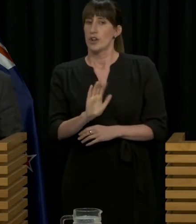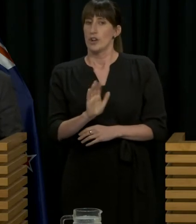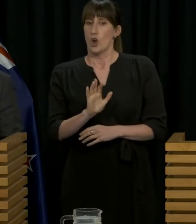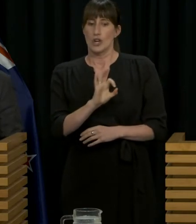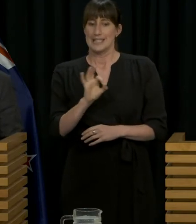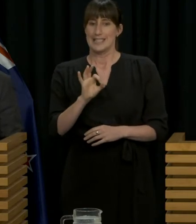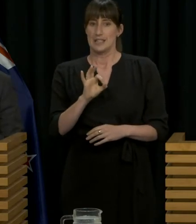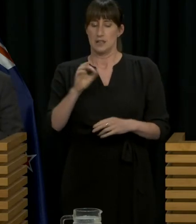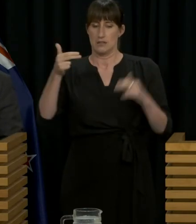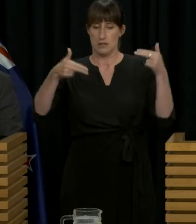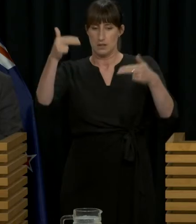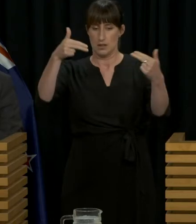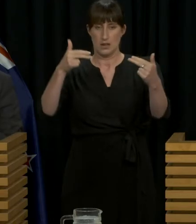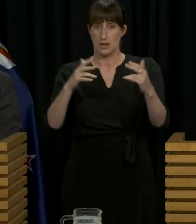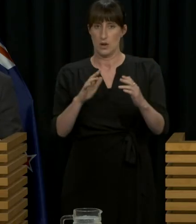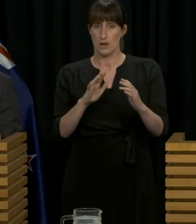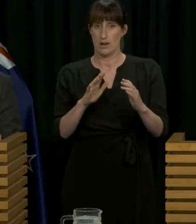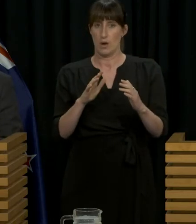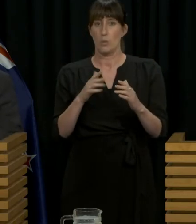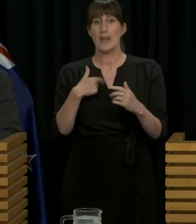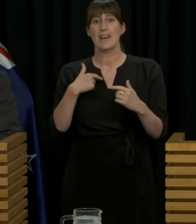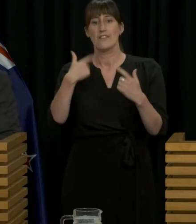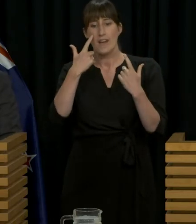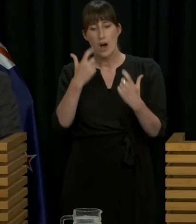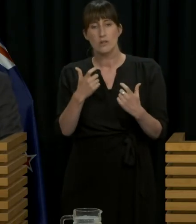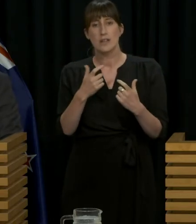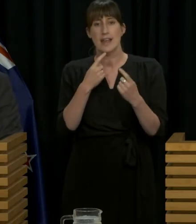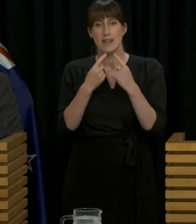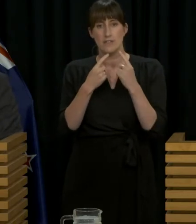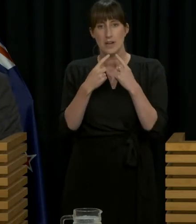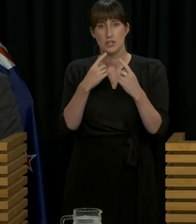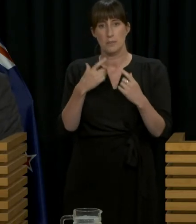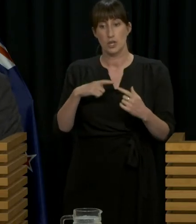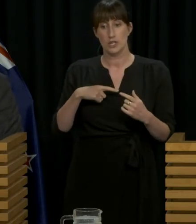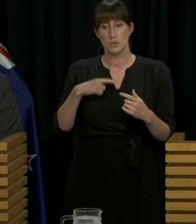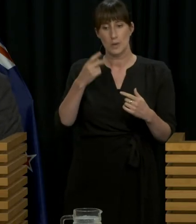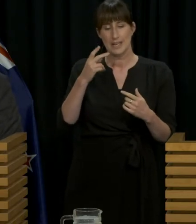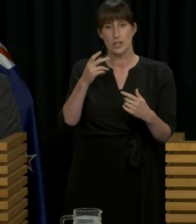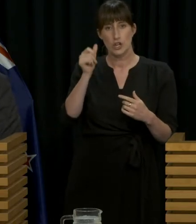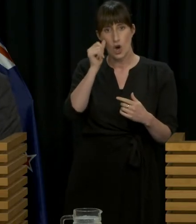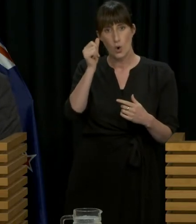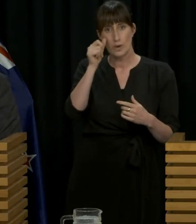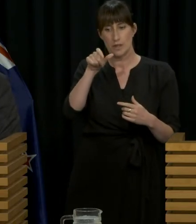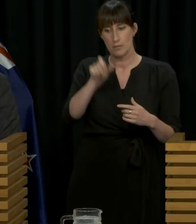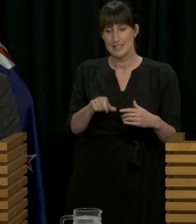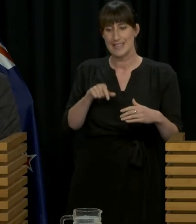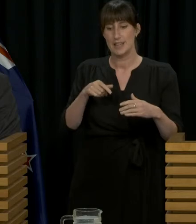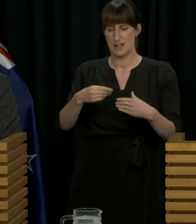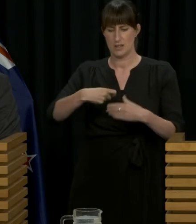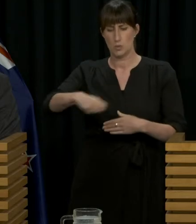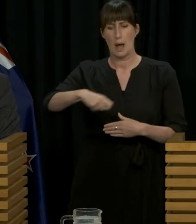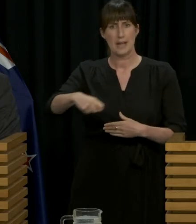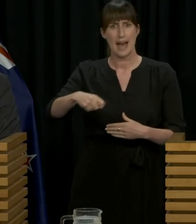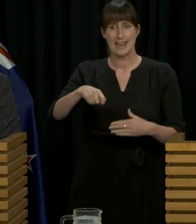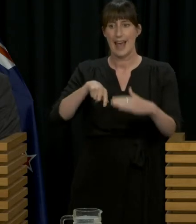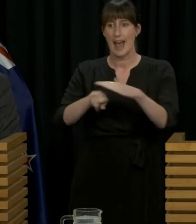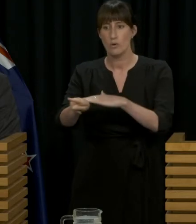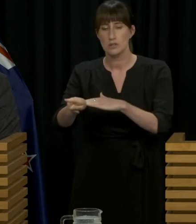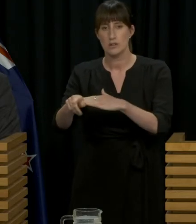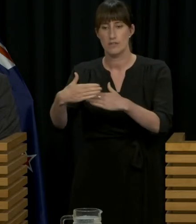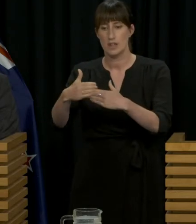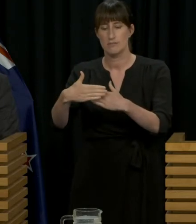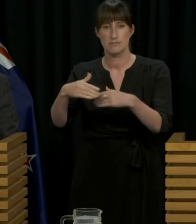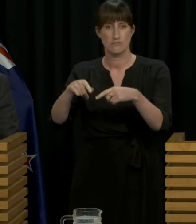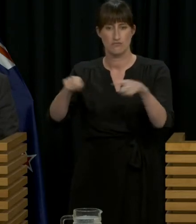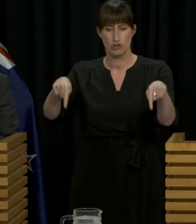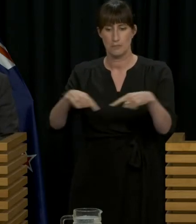from accessing the data around when they left their rooms and when they went back into their rooms. So when in their stay was that? Was that after the test?